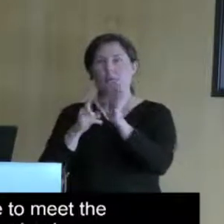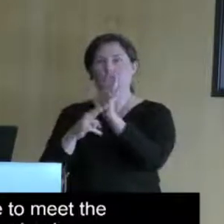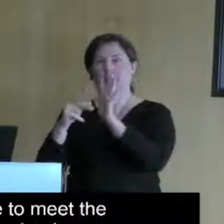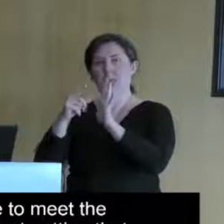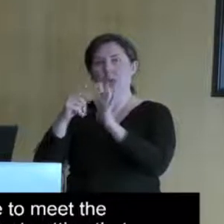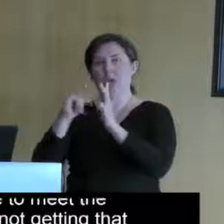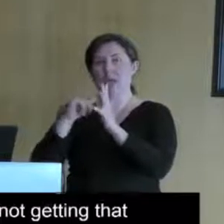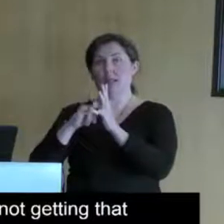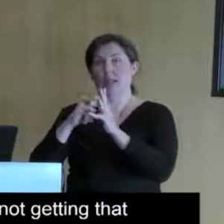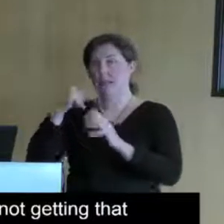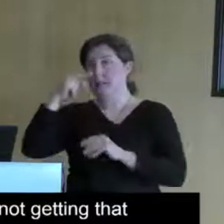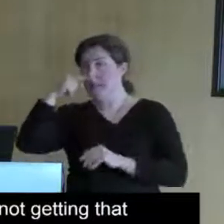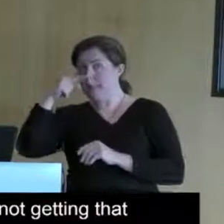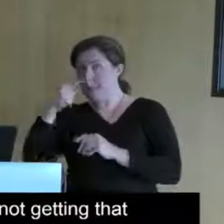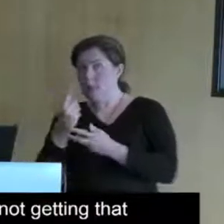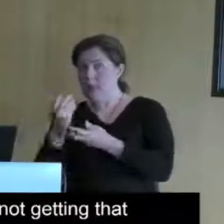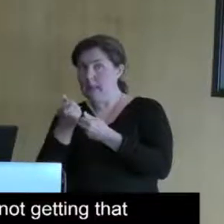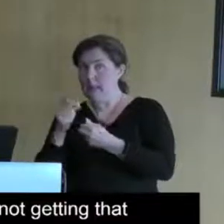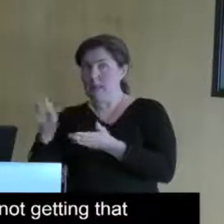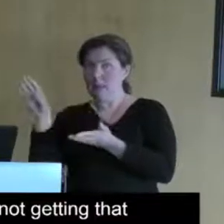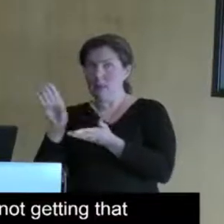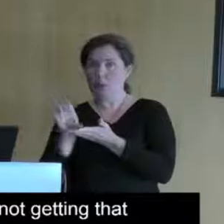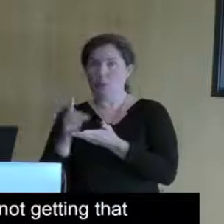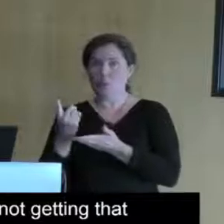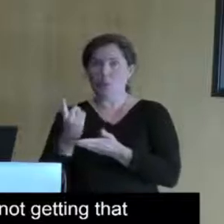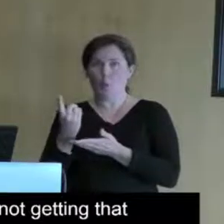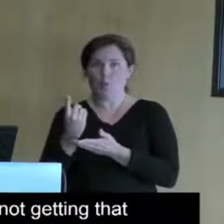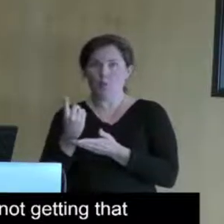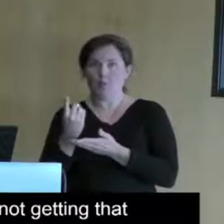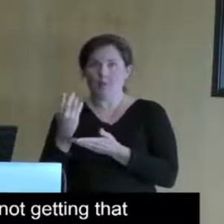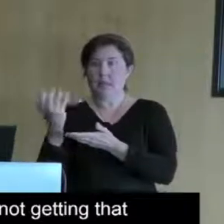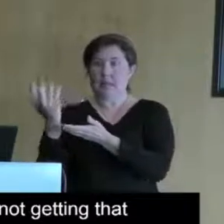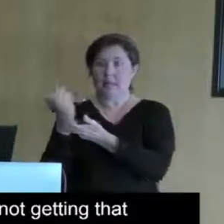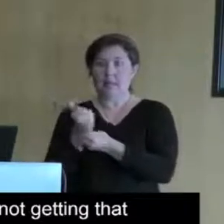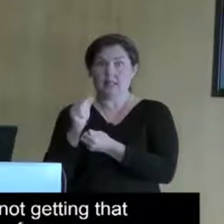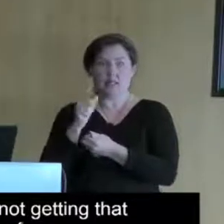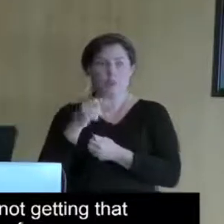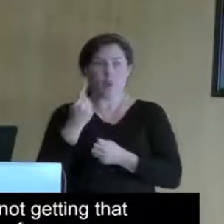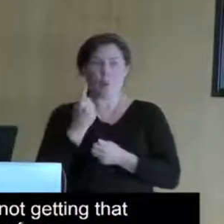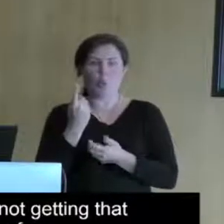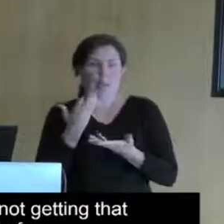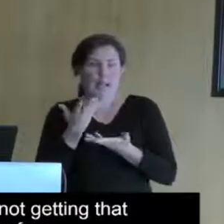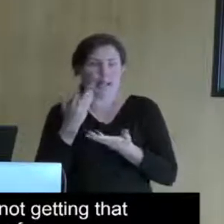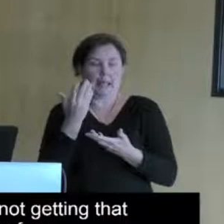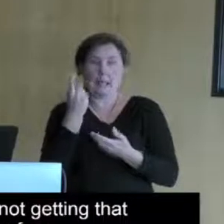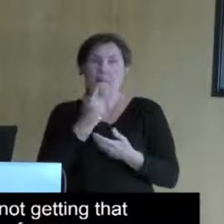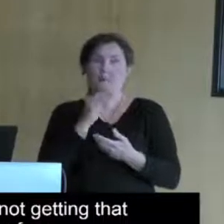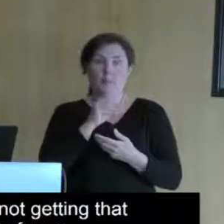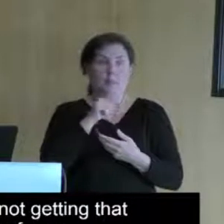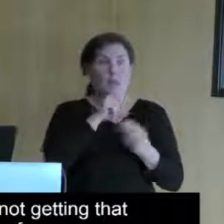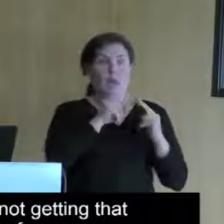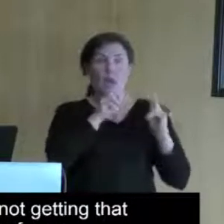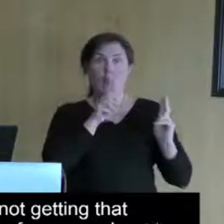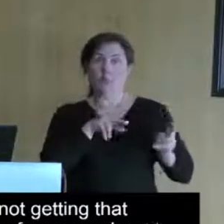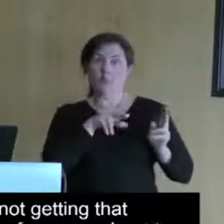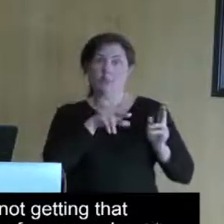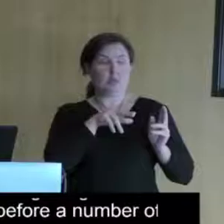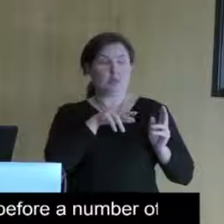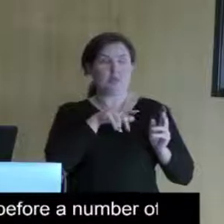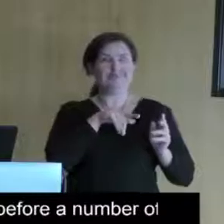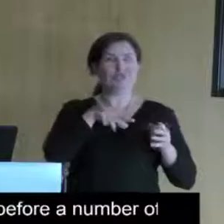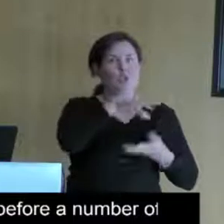demand put on the social housing system to be able to meet the housing needs of NDIS recipients